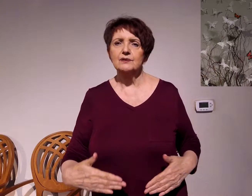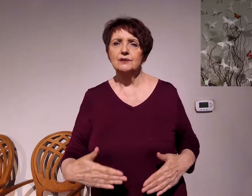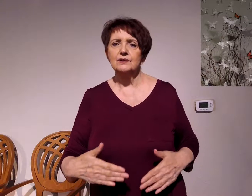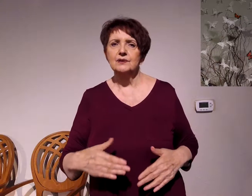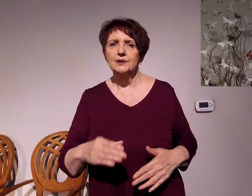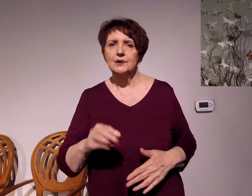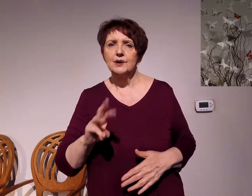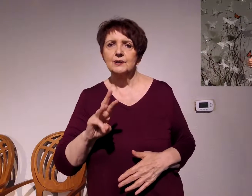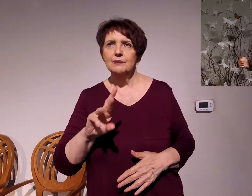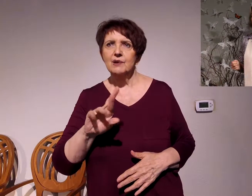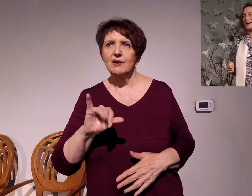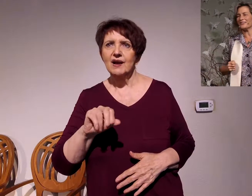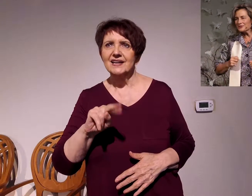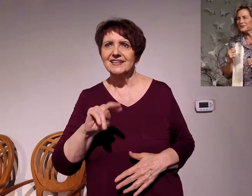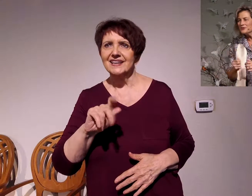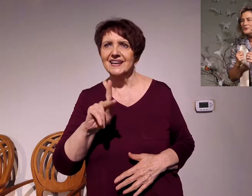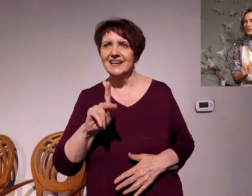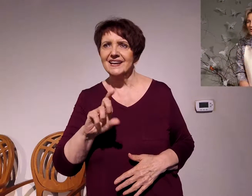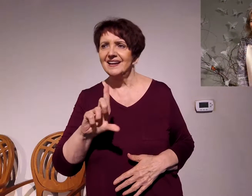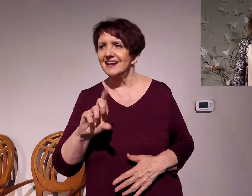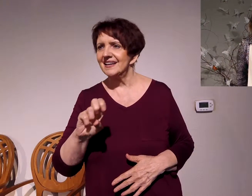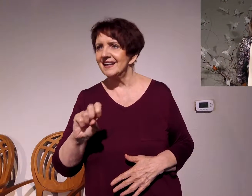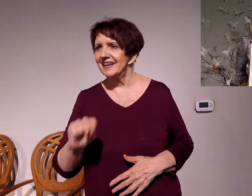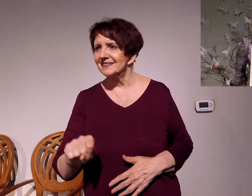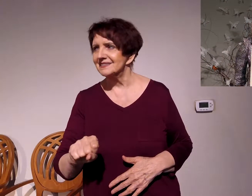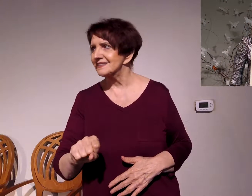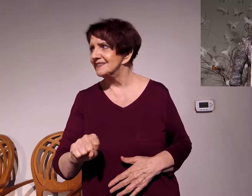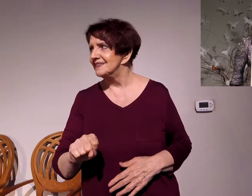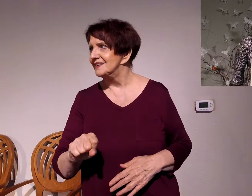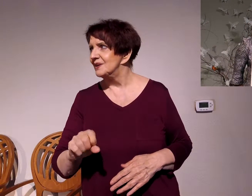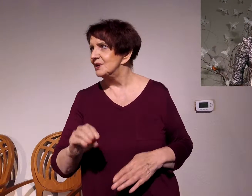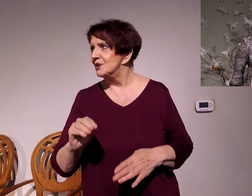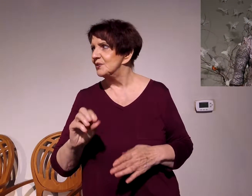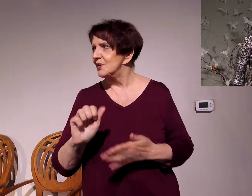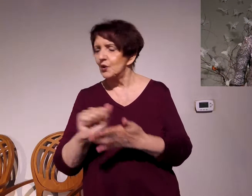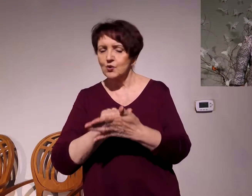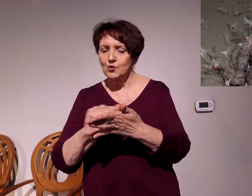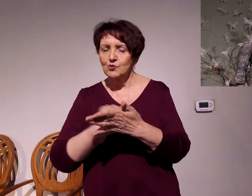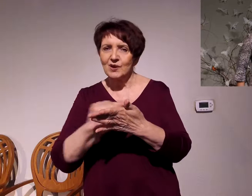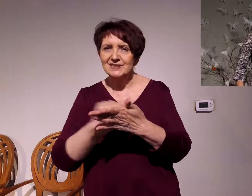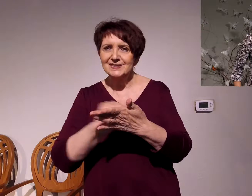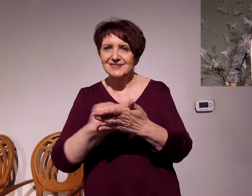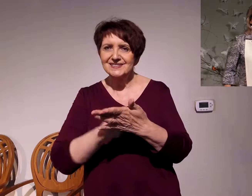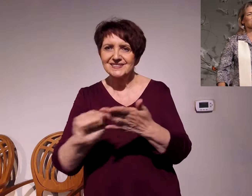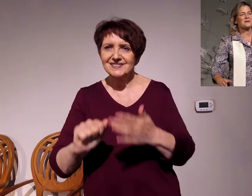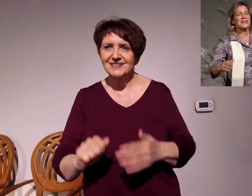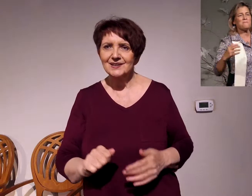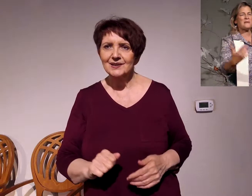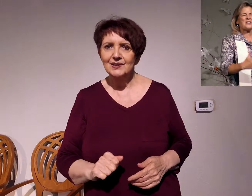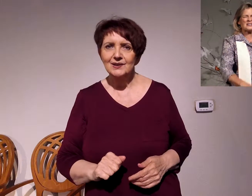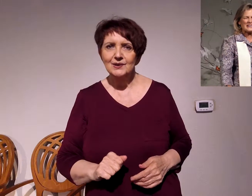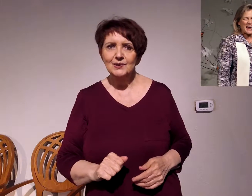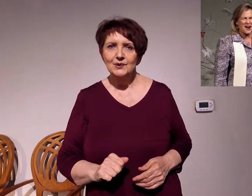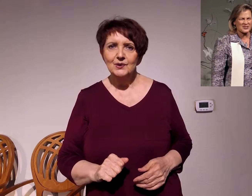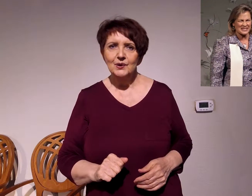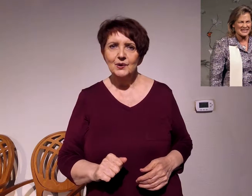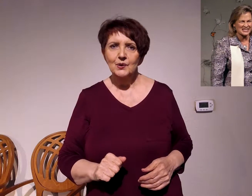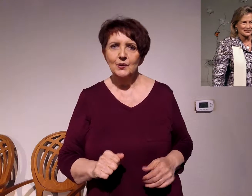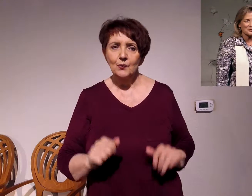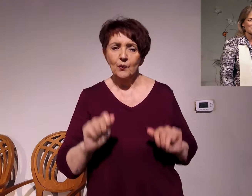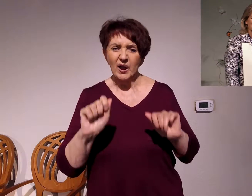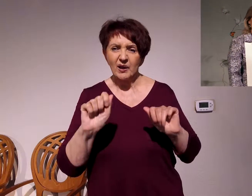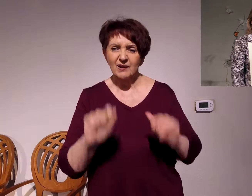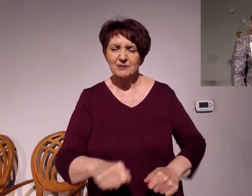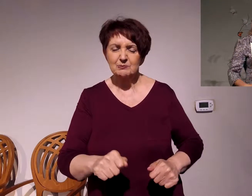physical wrinkles these other new thoughts start to erase. We could be billionaires in